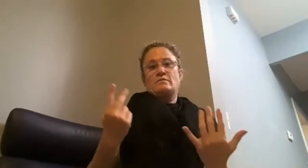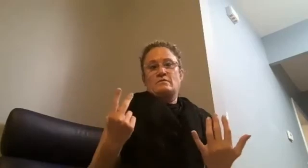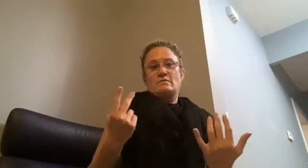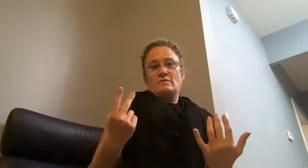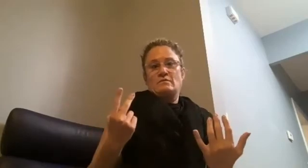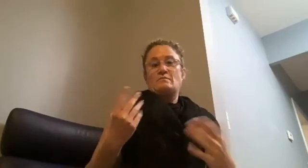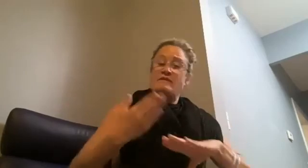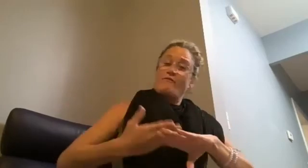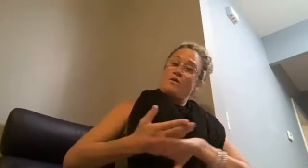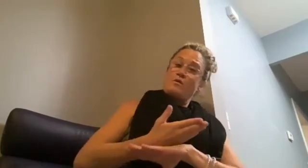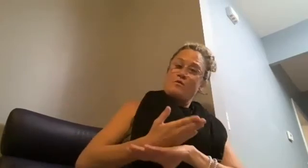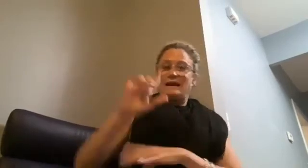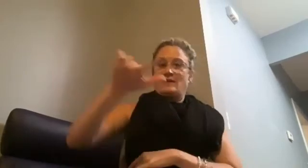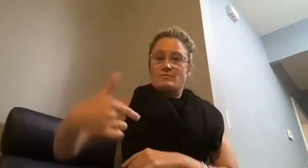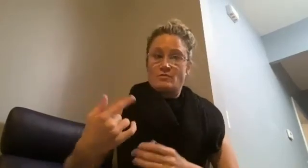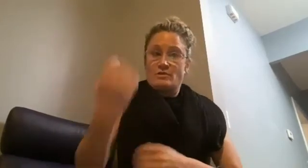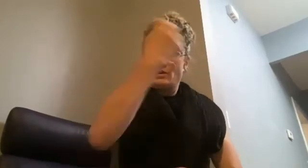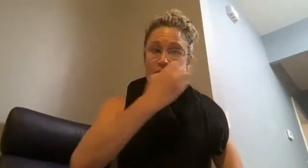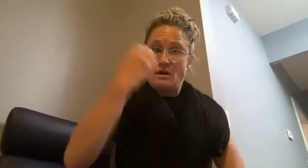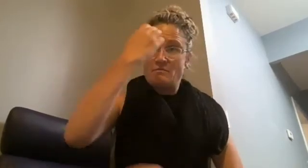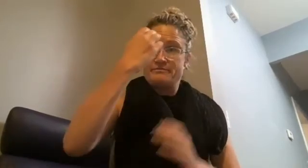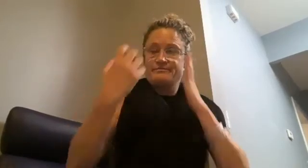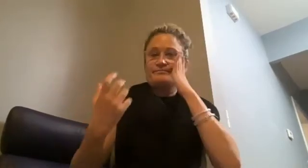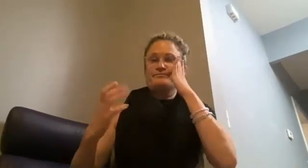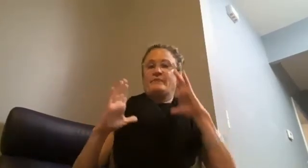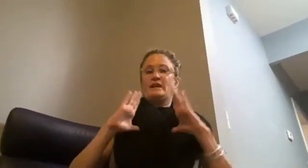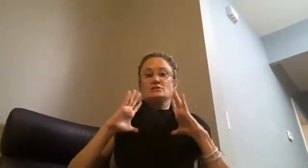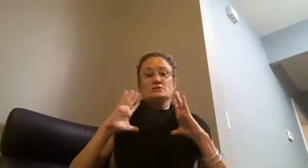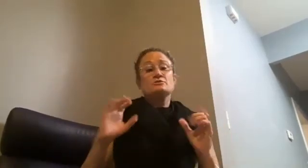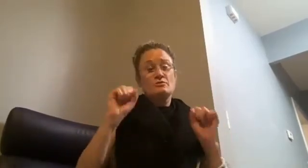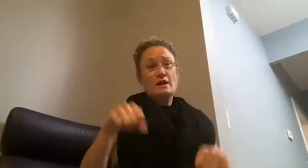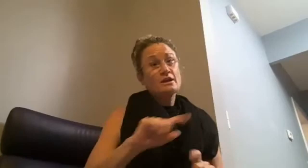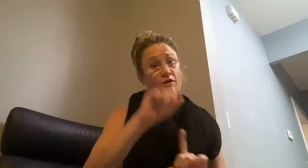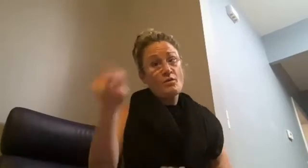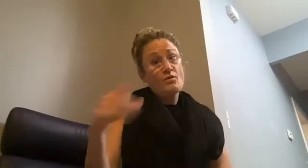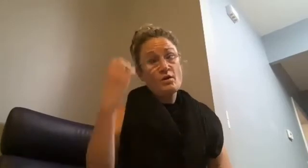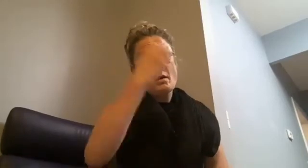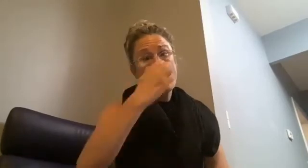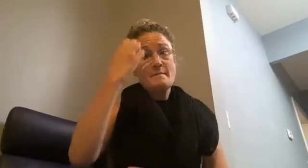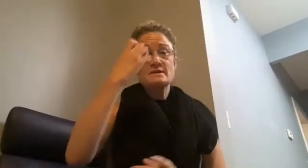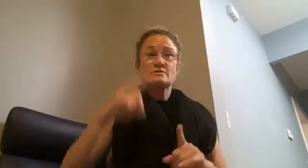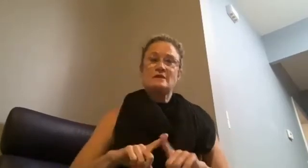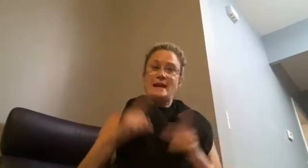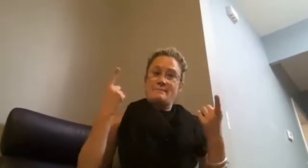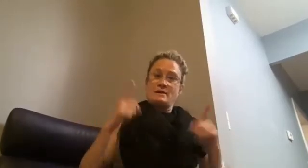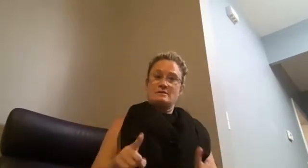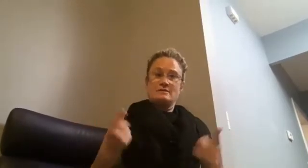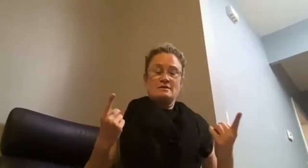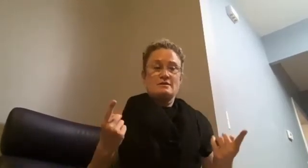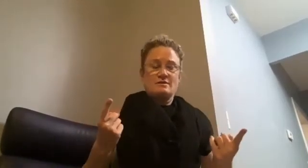Europe. And they were kind of like, you can go on it if you want, but unfortunately what's going to happen is you will probably have a